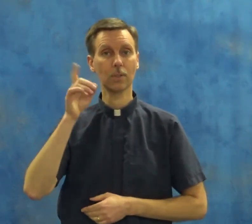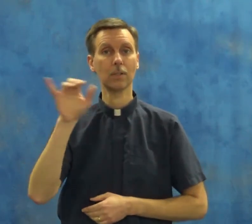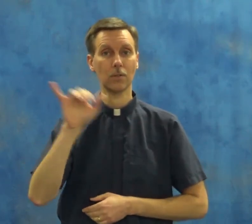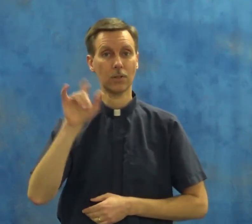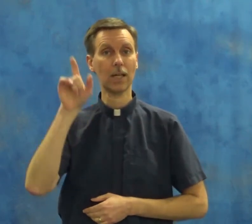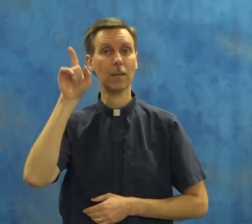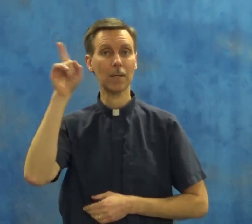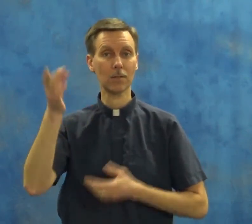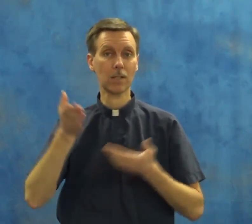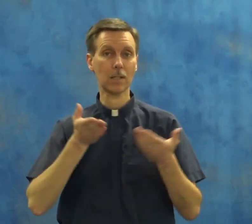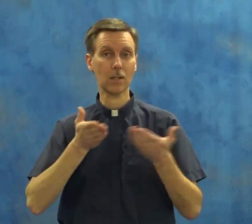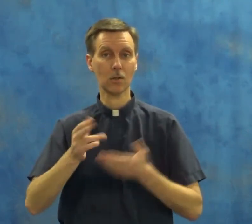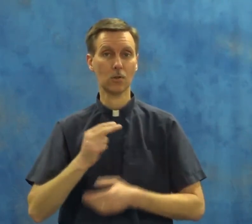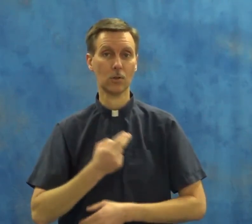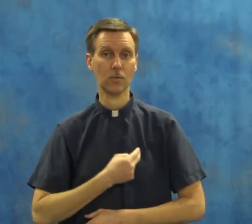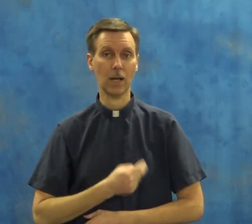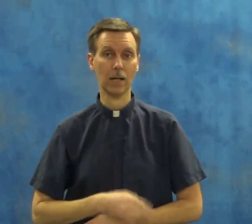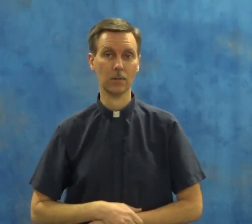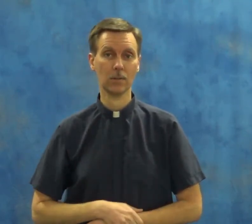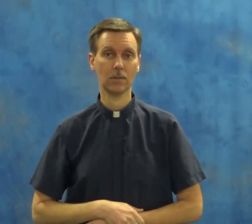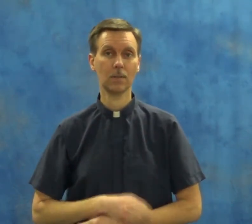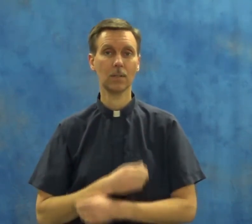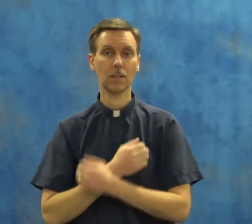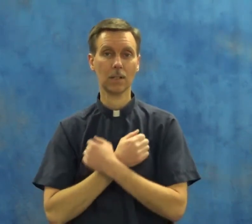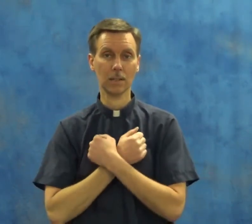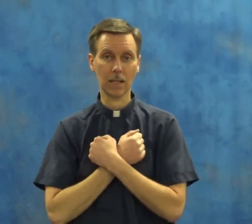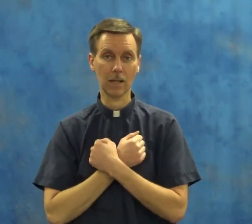the same as he served us in love